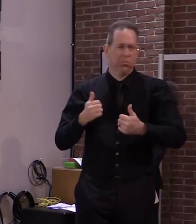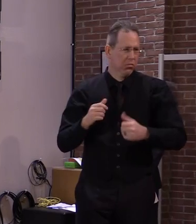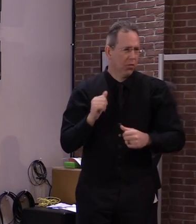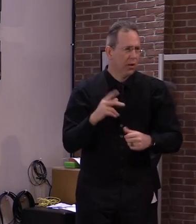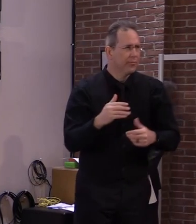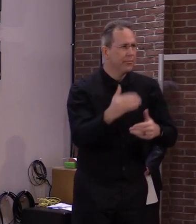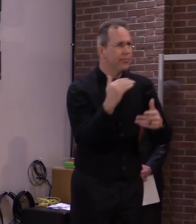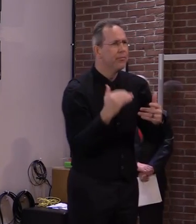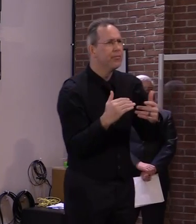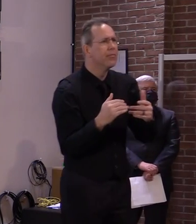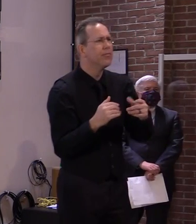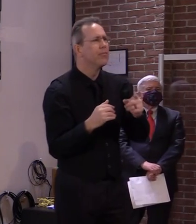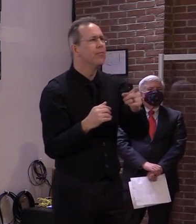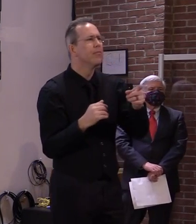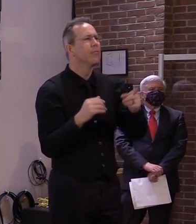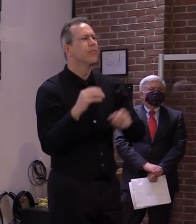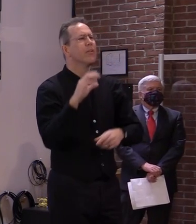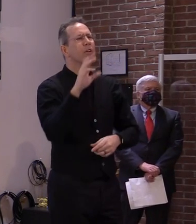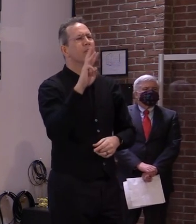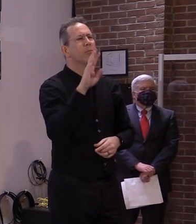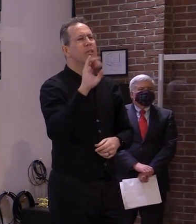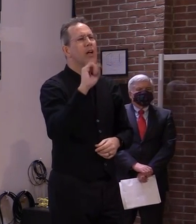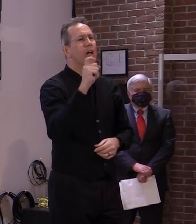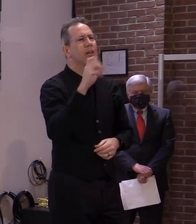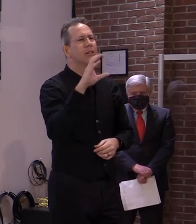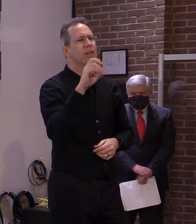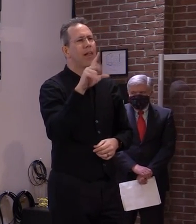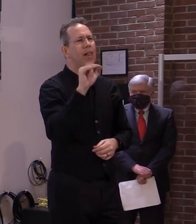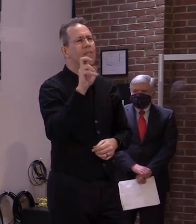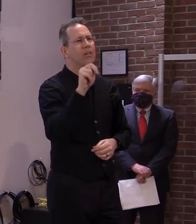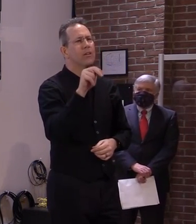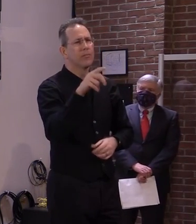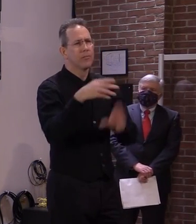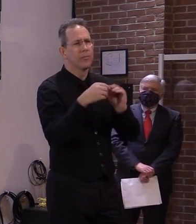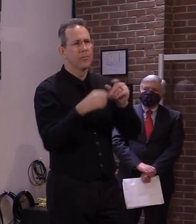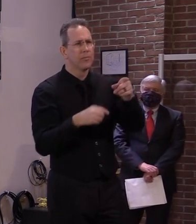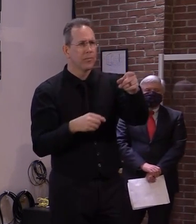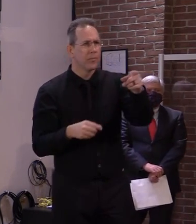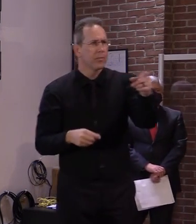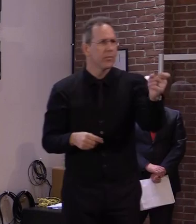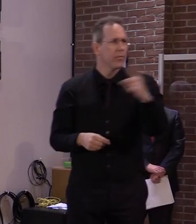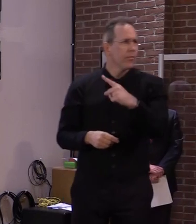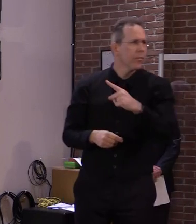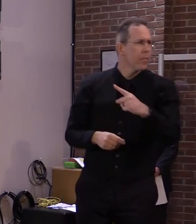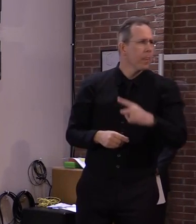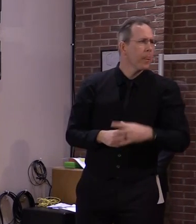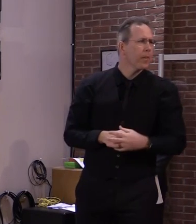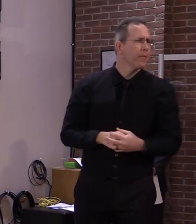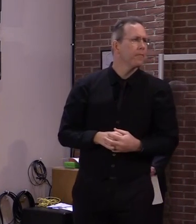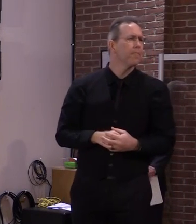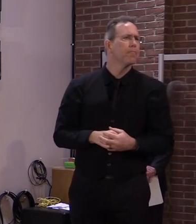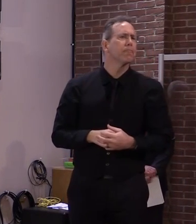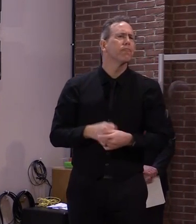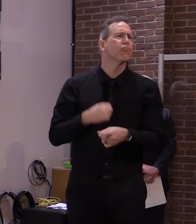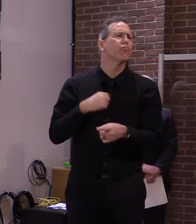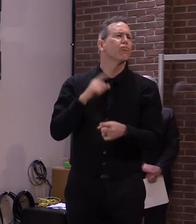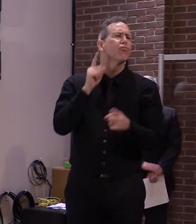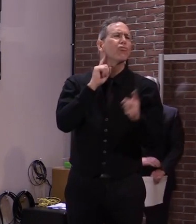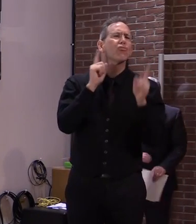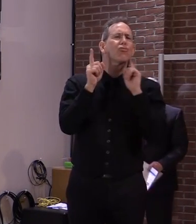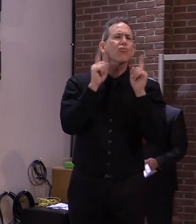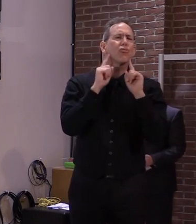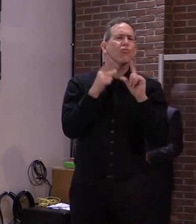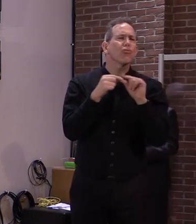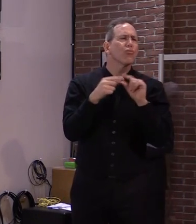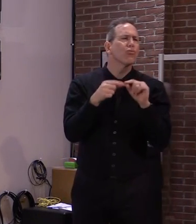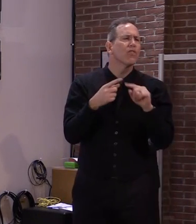Thank you, Governor. So as you've probably seen, the legislature is working on a mini stimulus